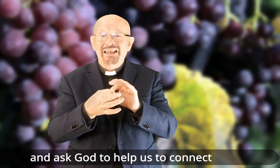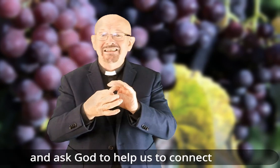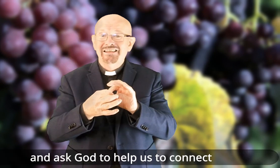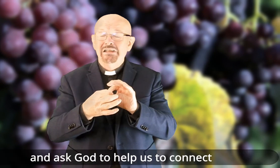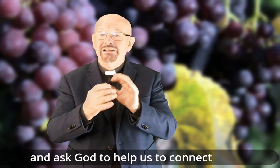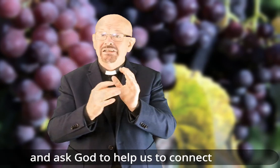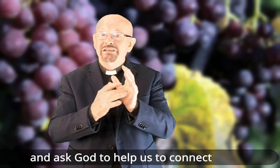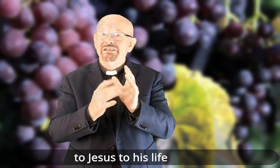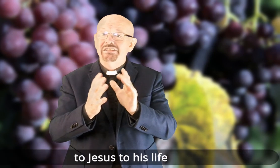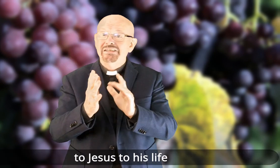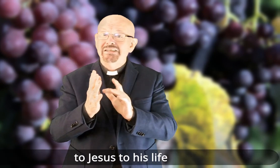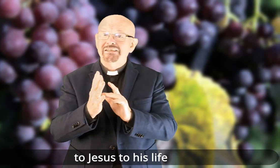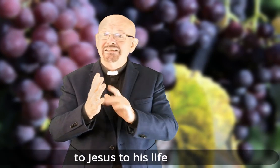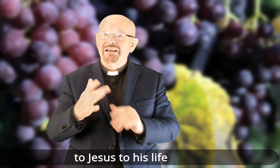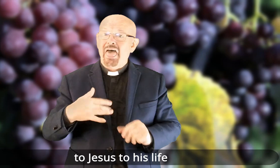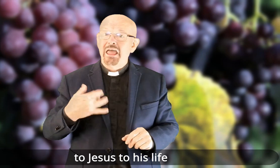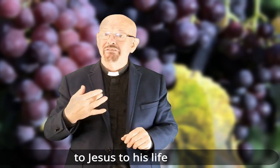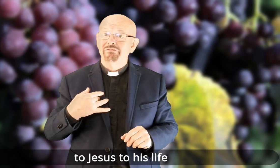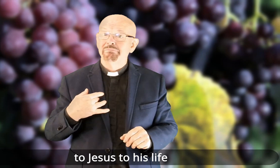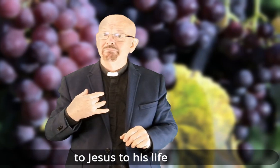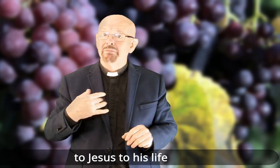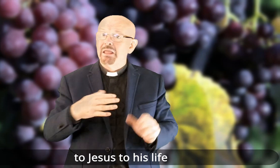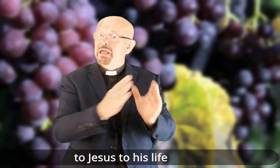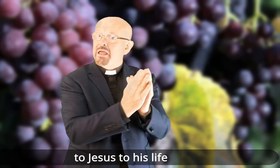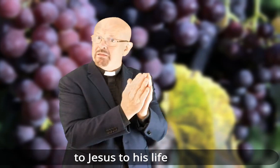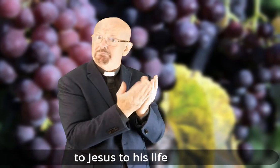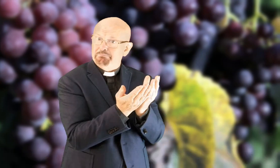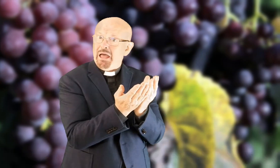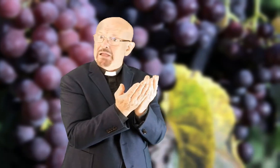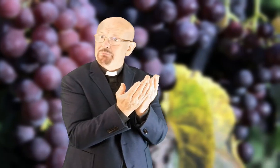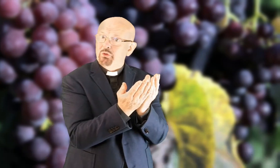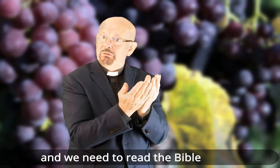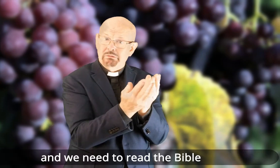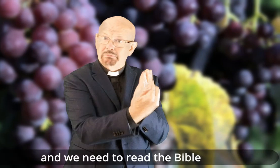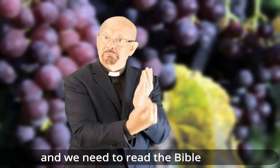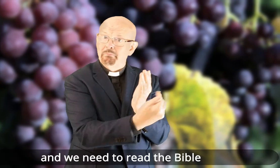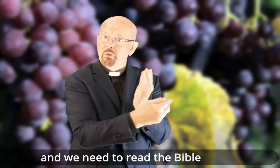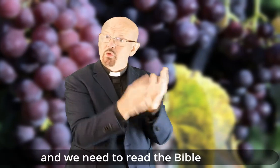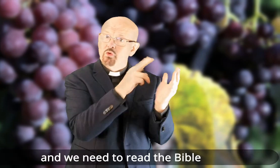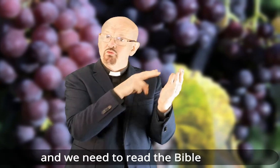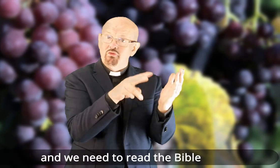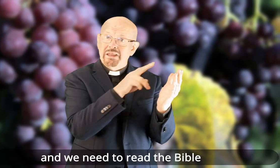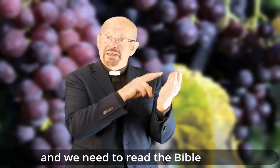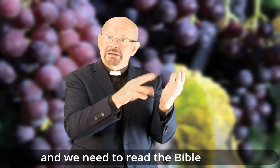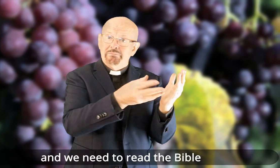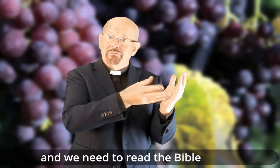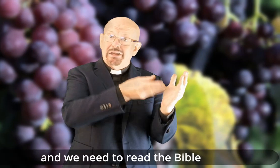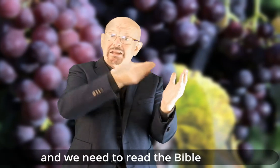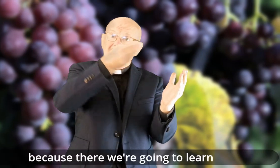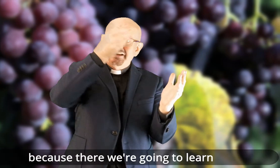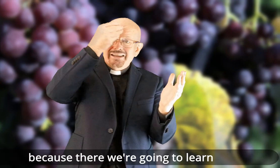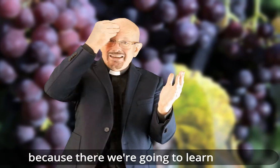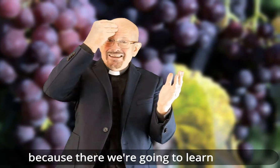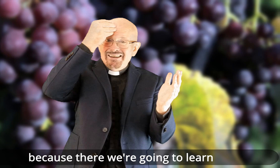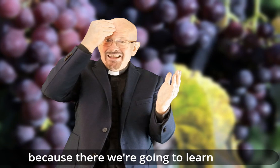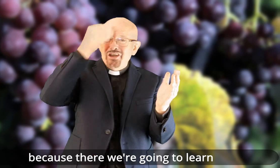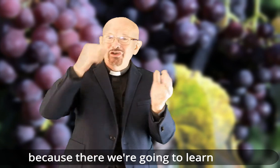help us to connect to Jesus, to his life. And we need to read the Bible because there